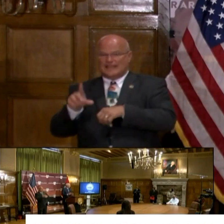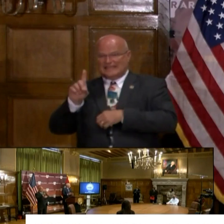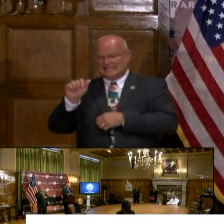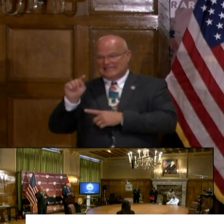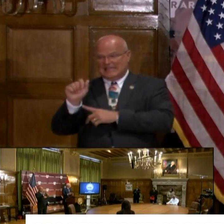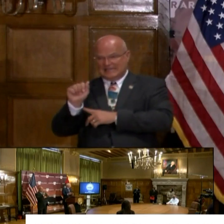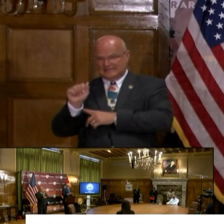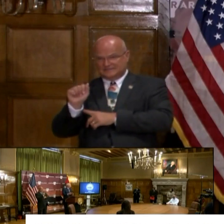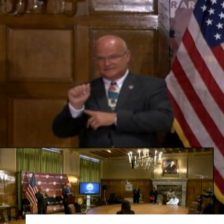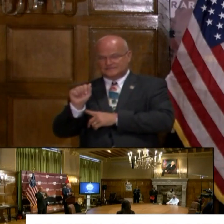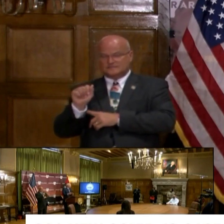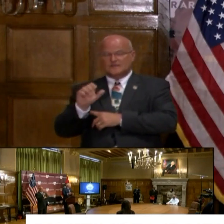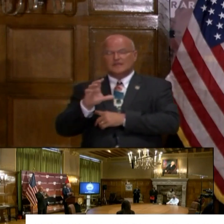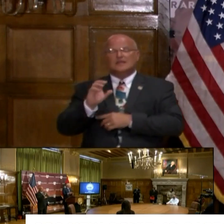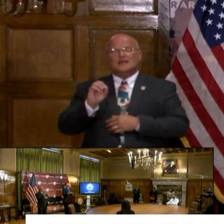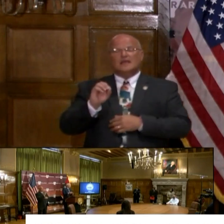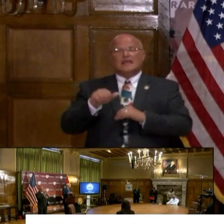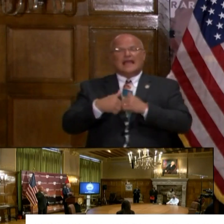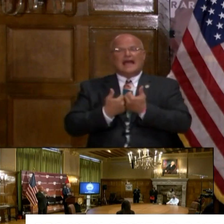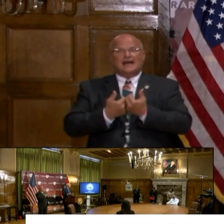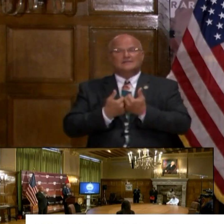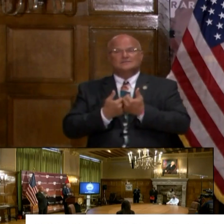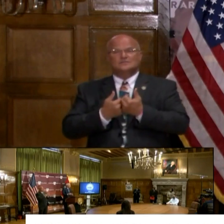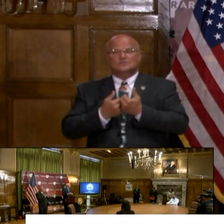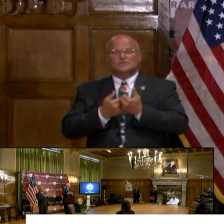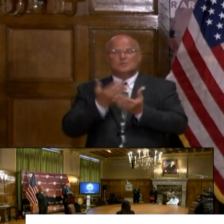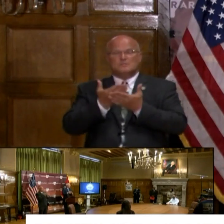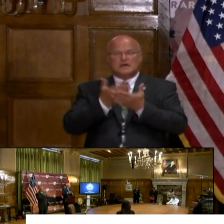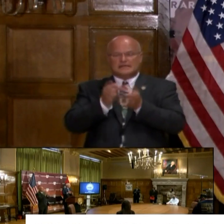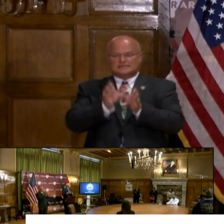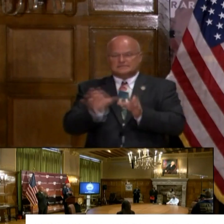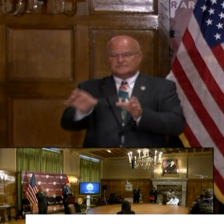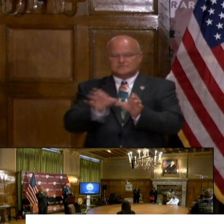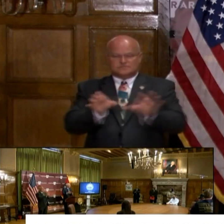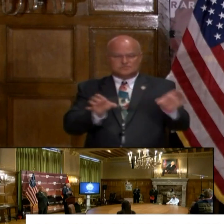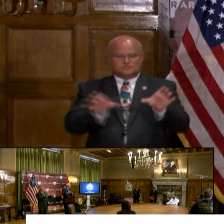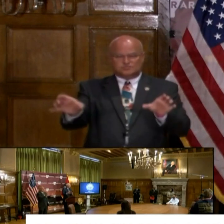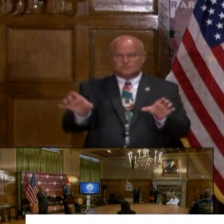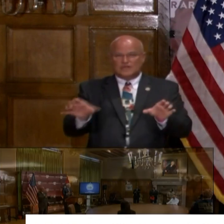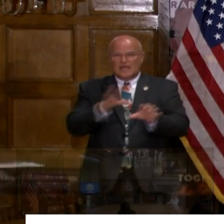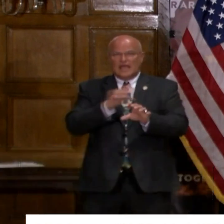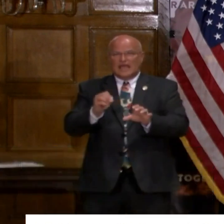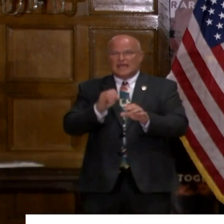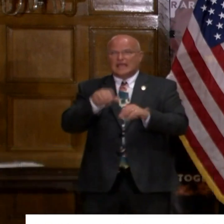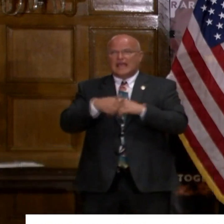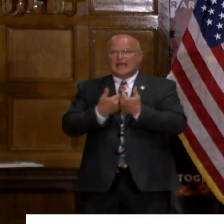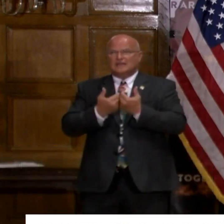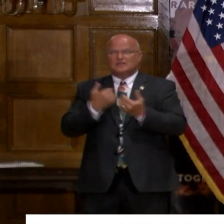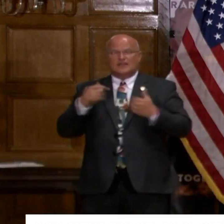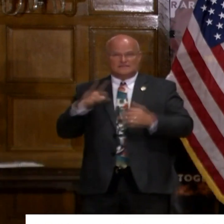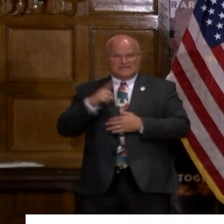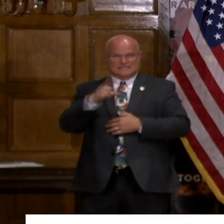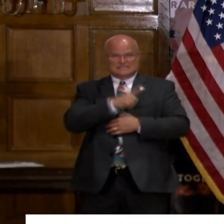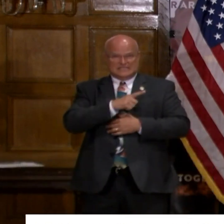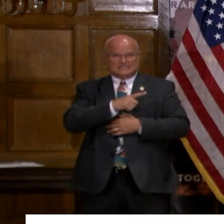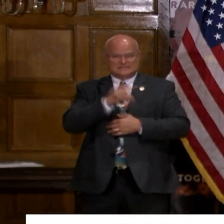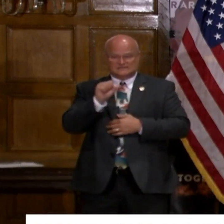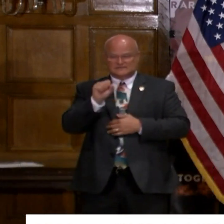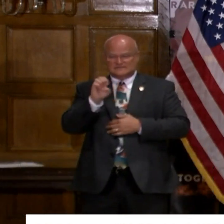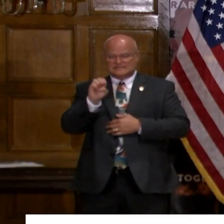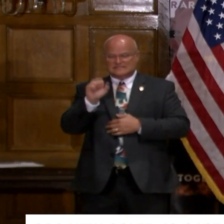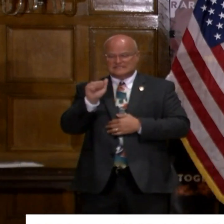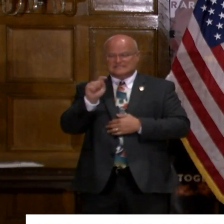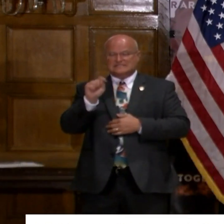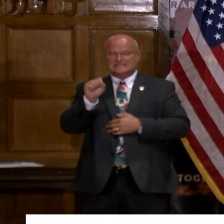data and how you apportion money and how you apportion legislative seats.